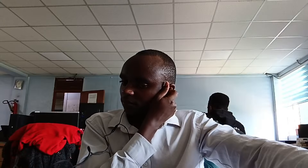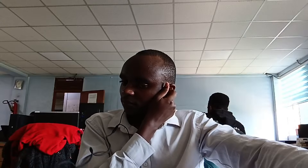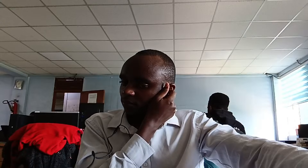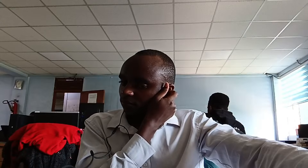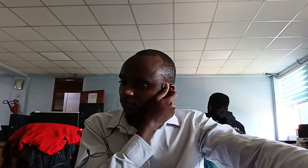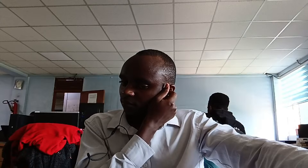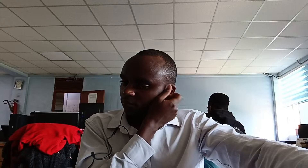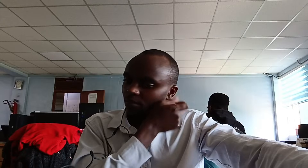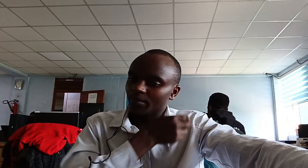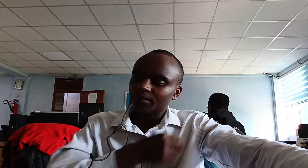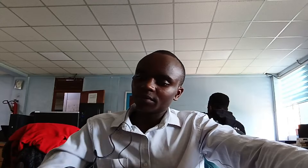mhm,